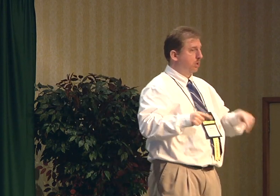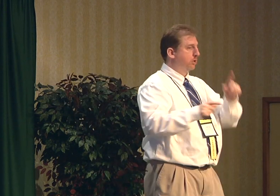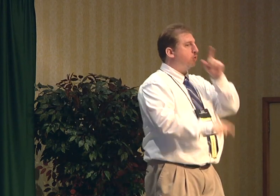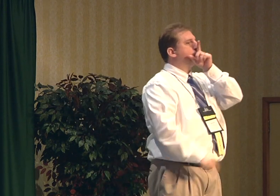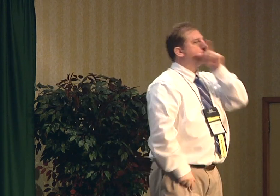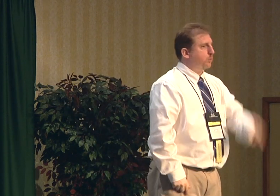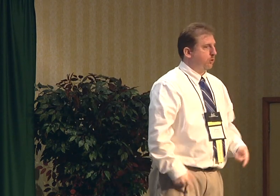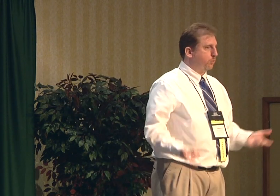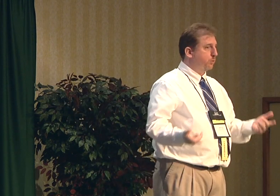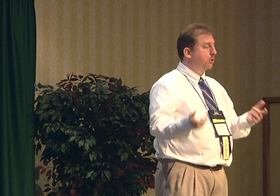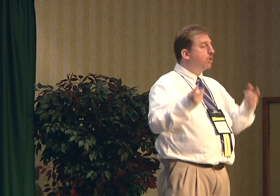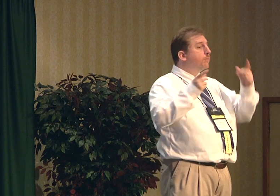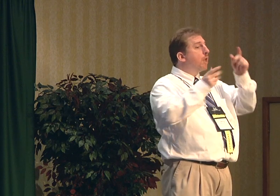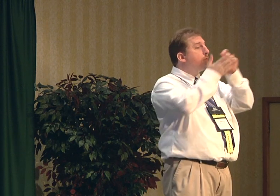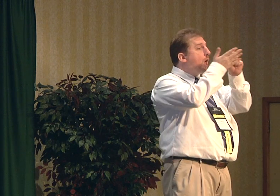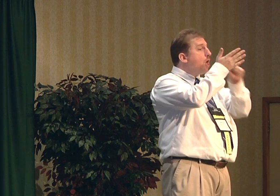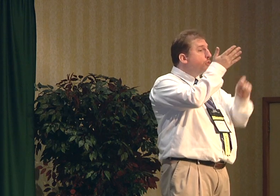The next quote is very